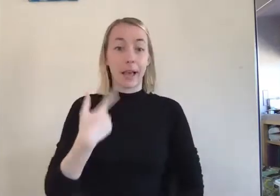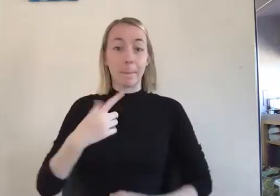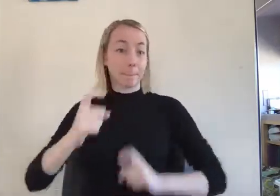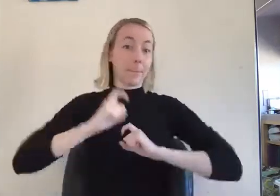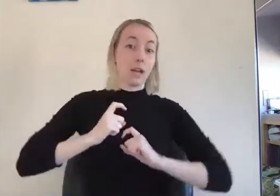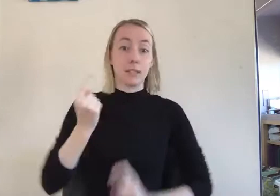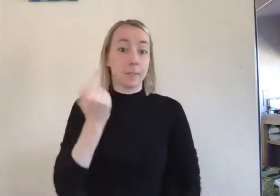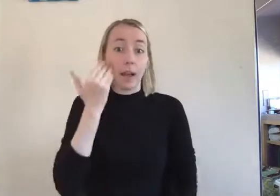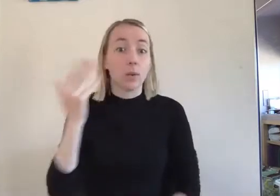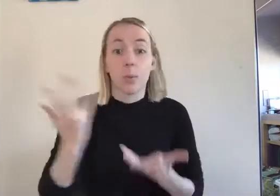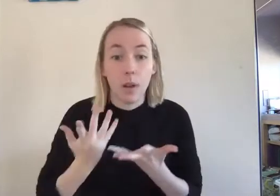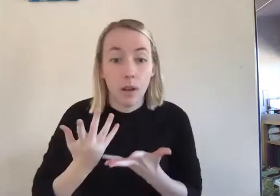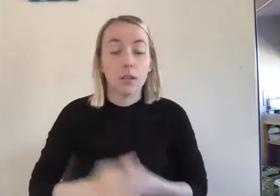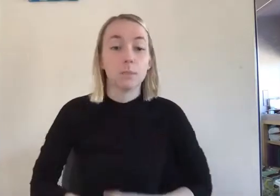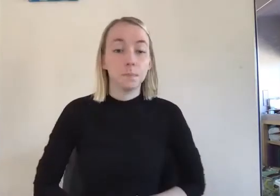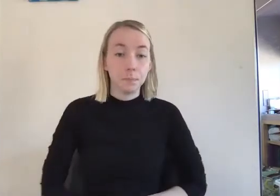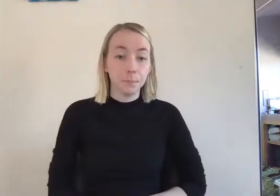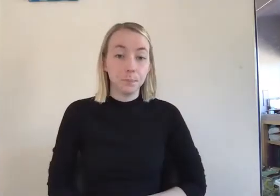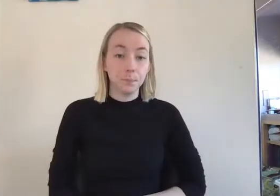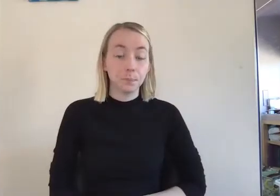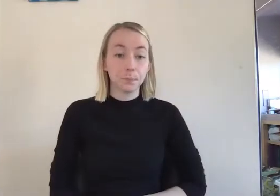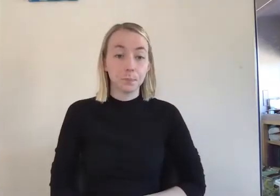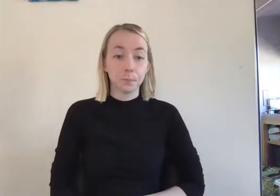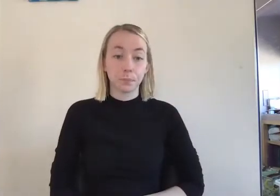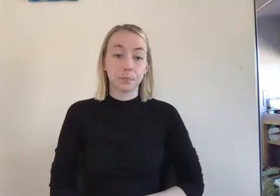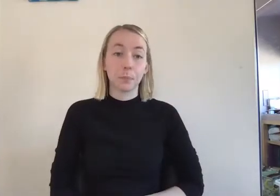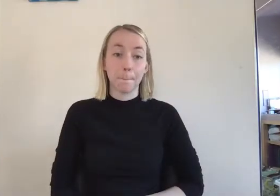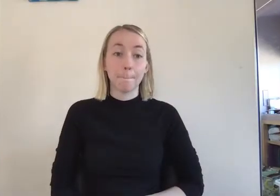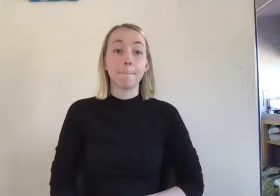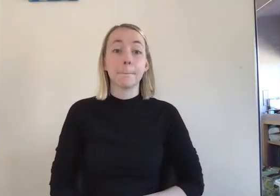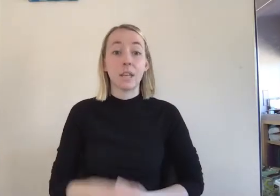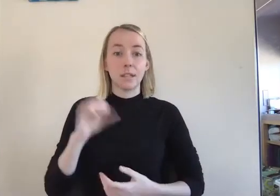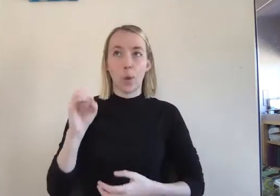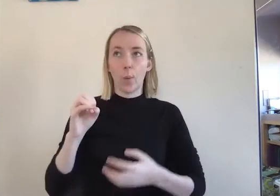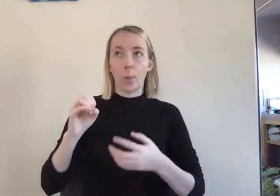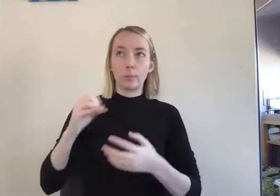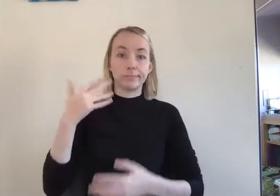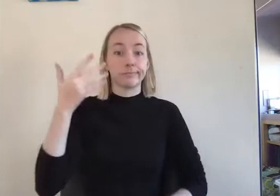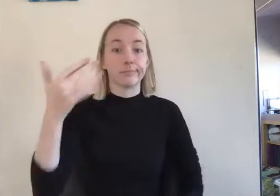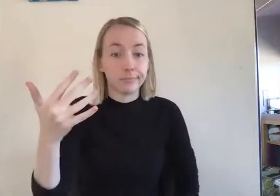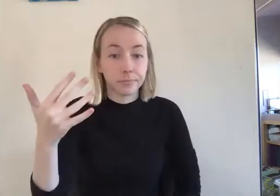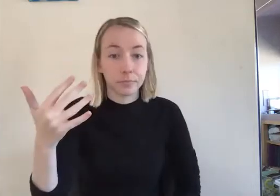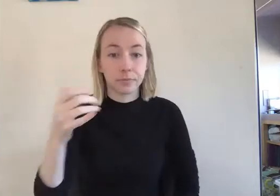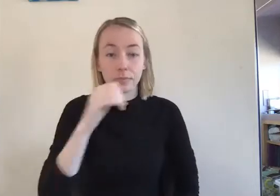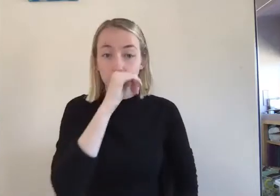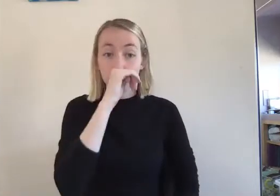was here for me to receive. And So jumping ahead a little bit, I